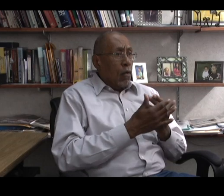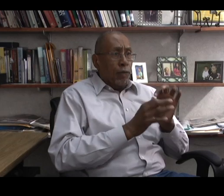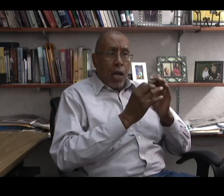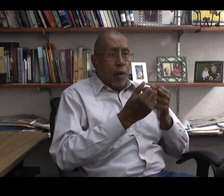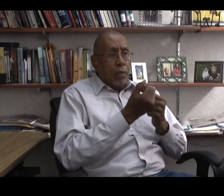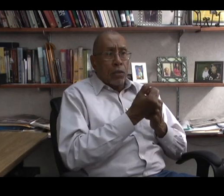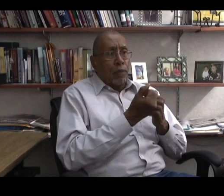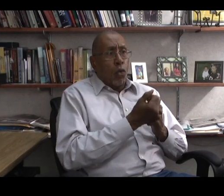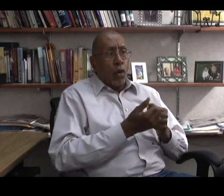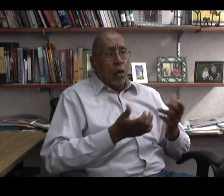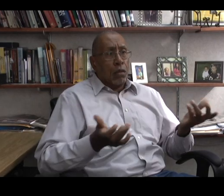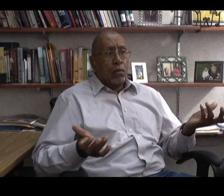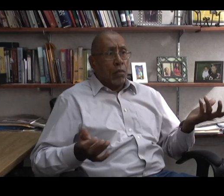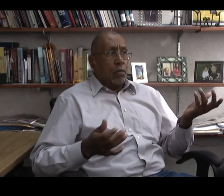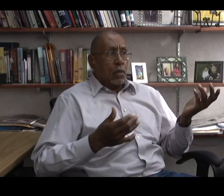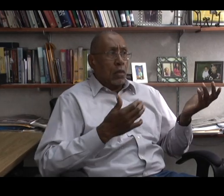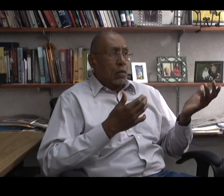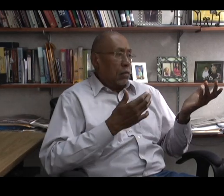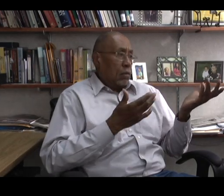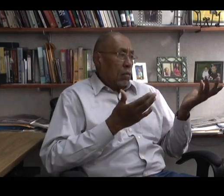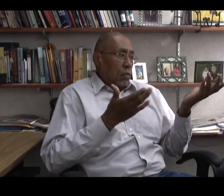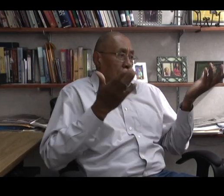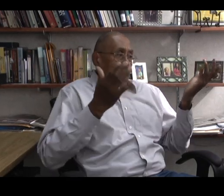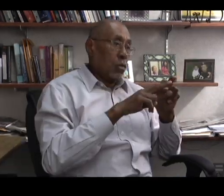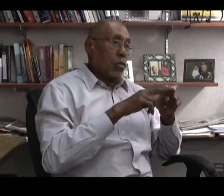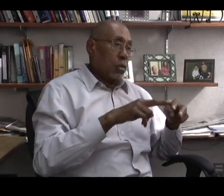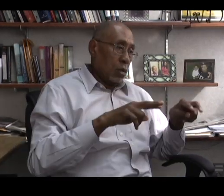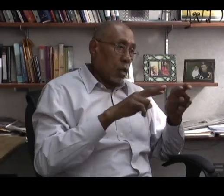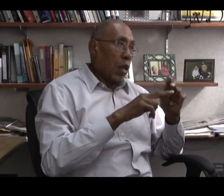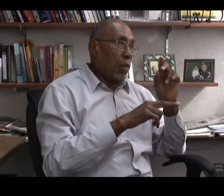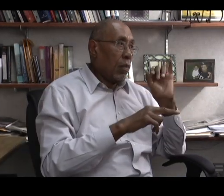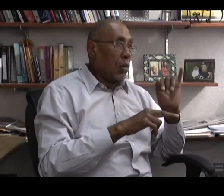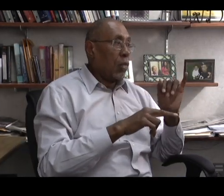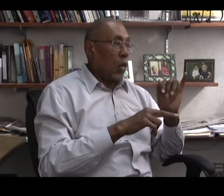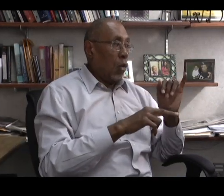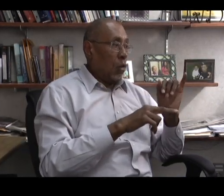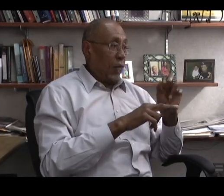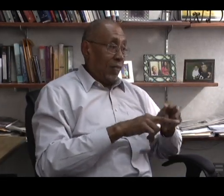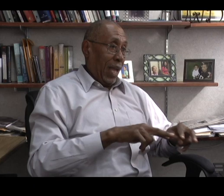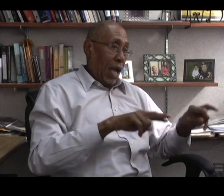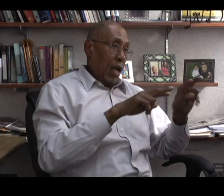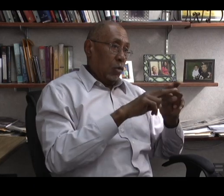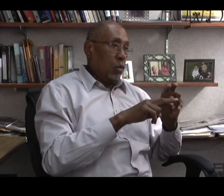So it worked. I had a good family support. They valued,